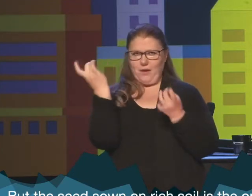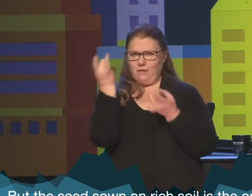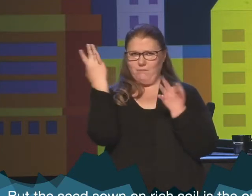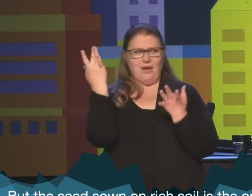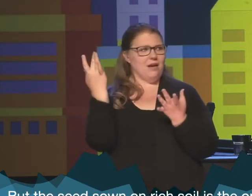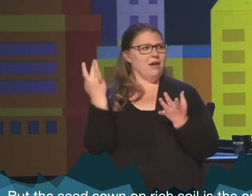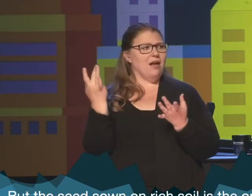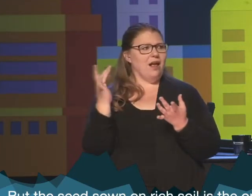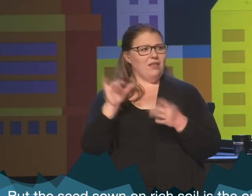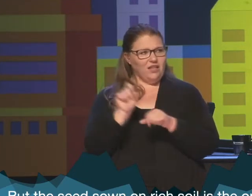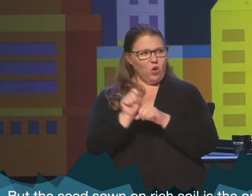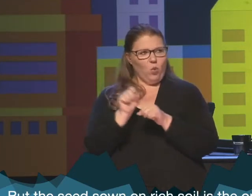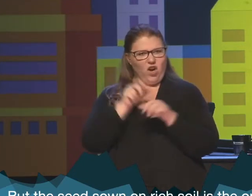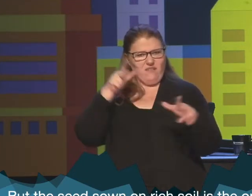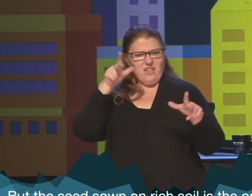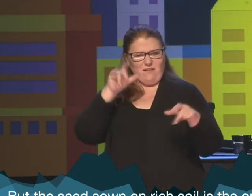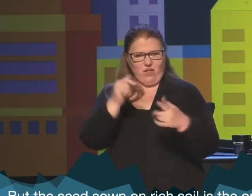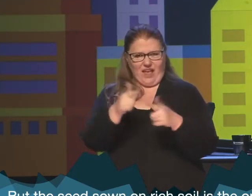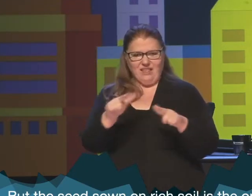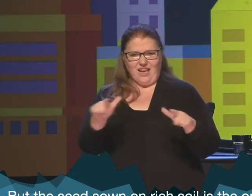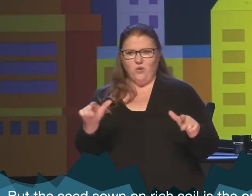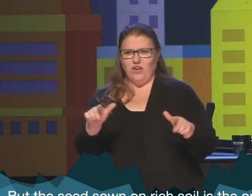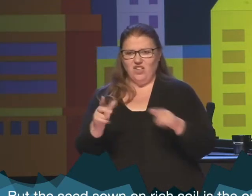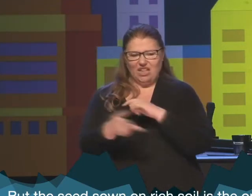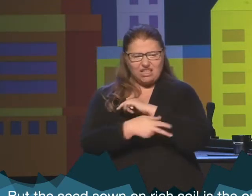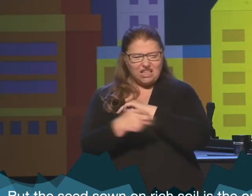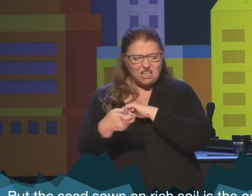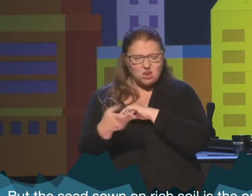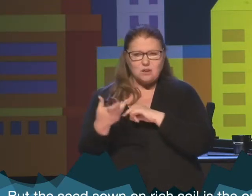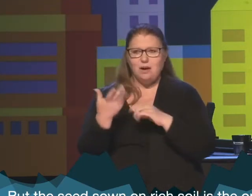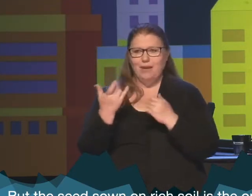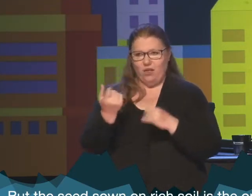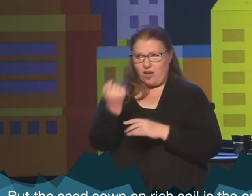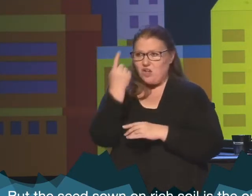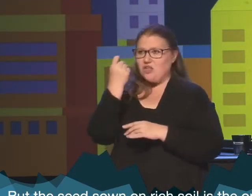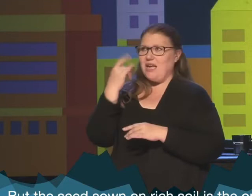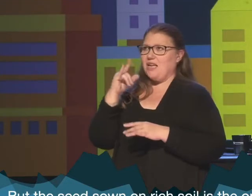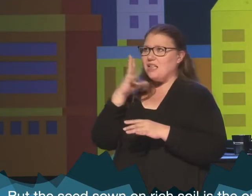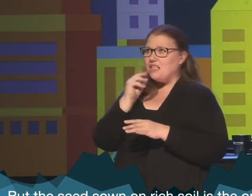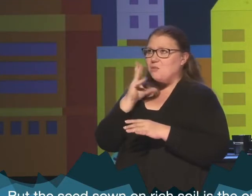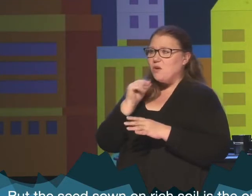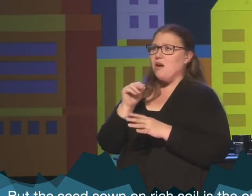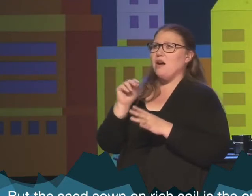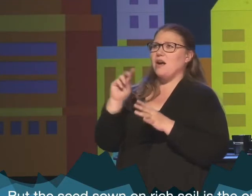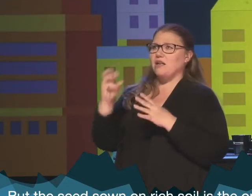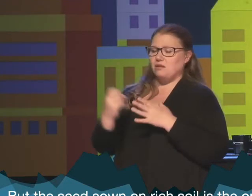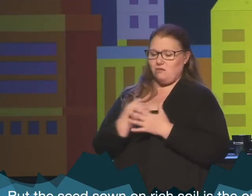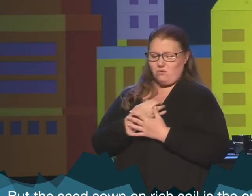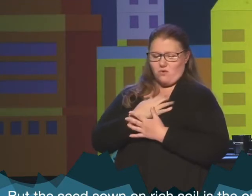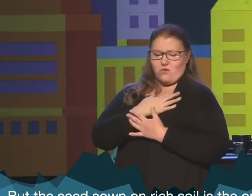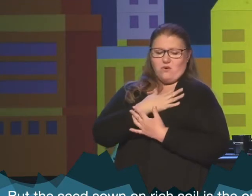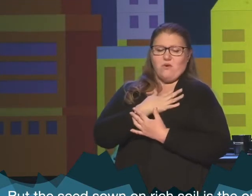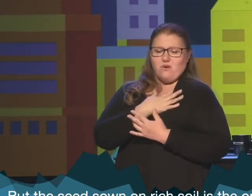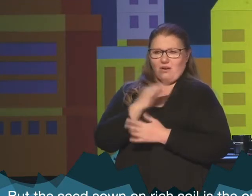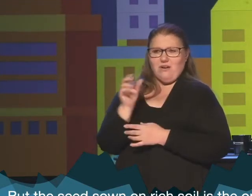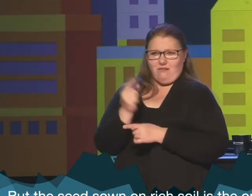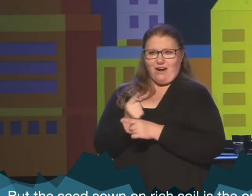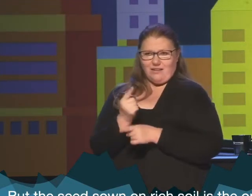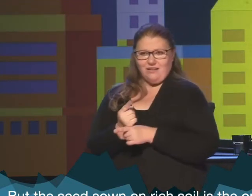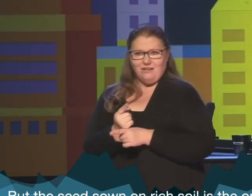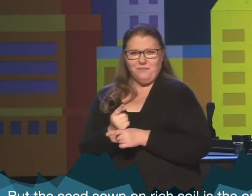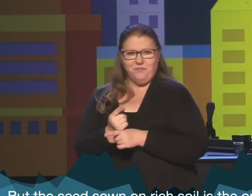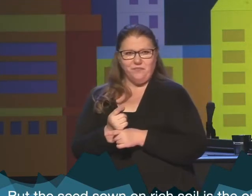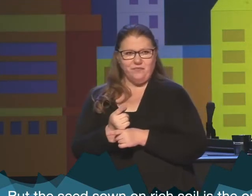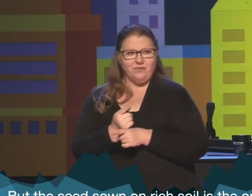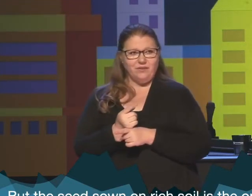of the devil, right? That language that steals, right? But now they understand it. They experience it. It comes into their innermost being, right?